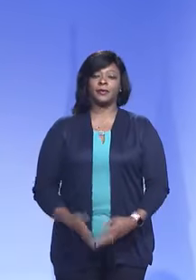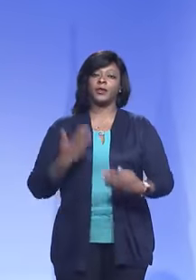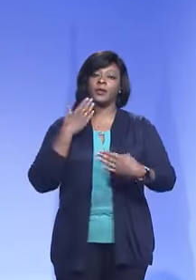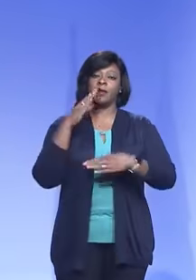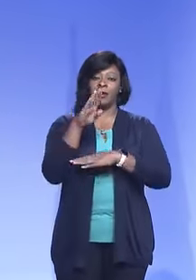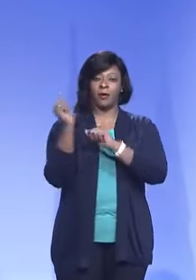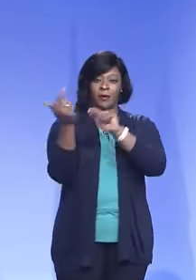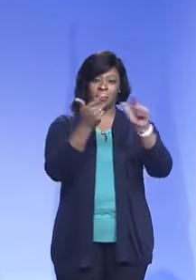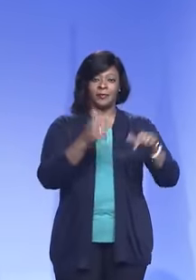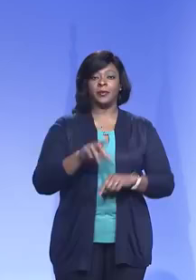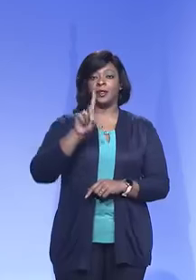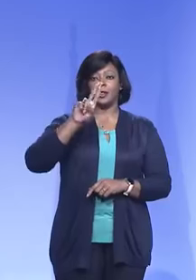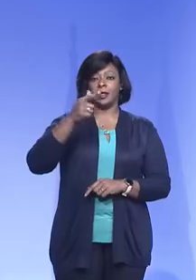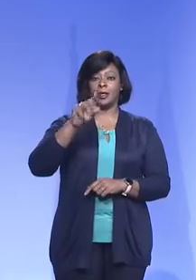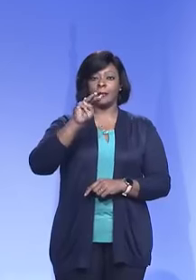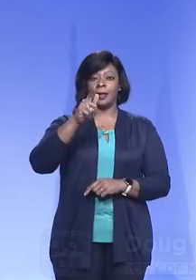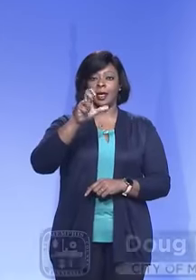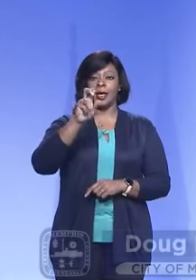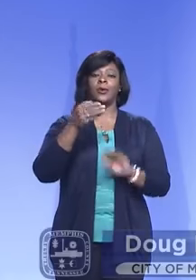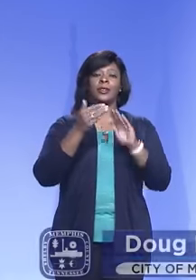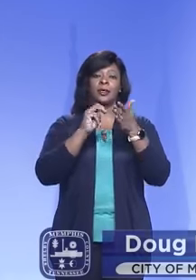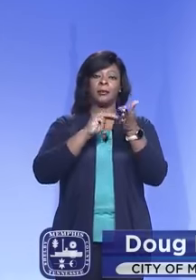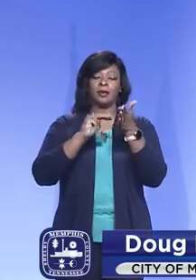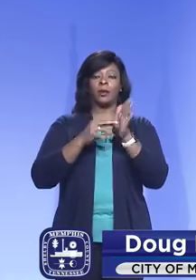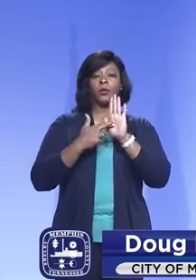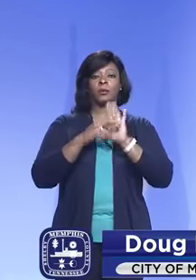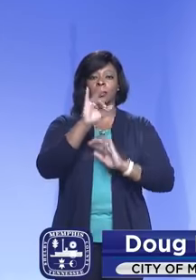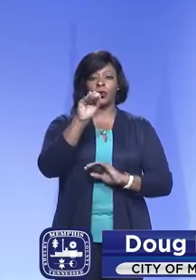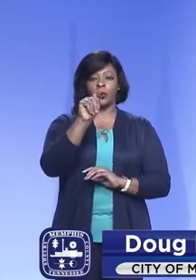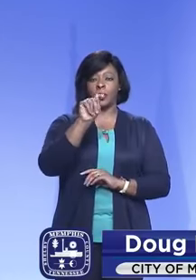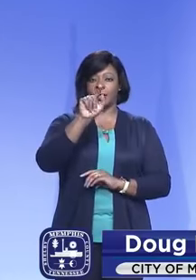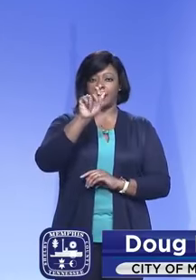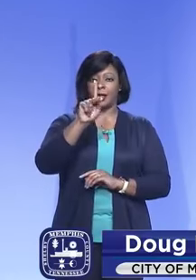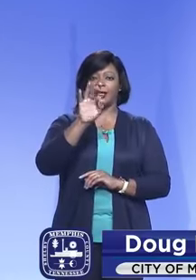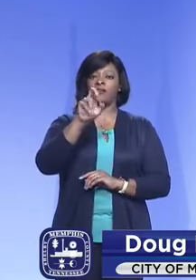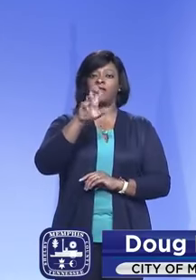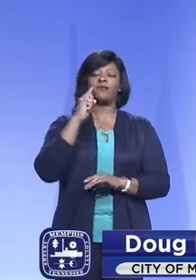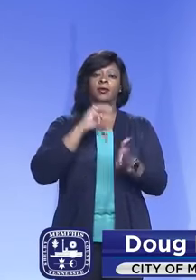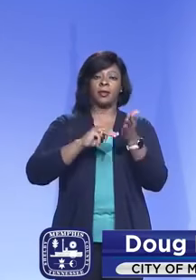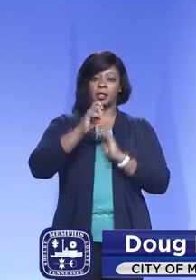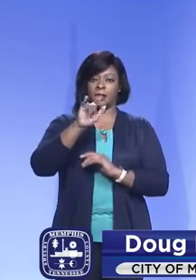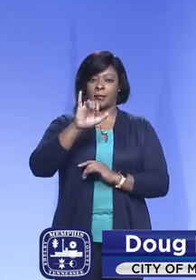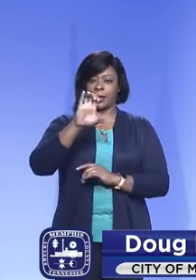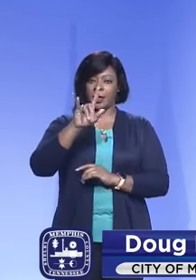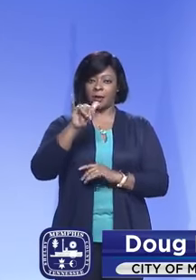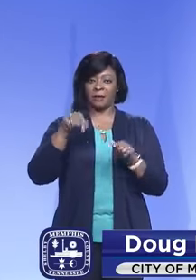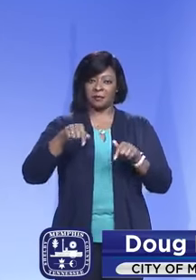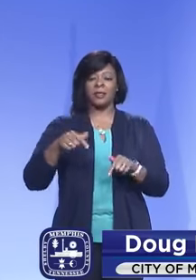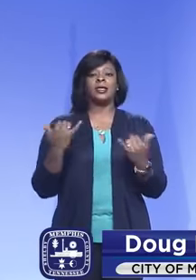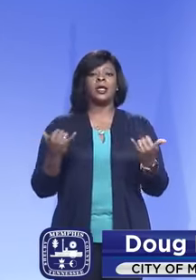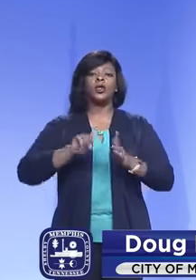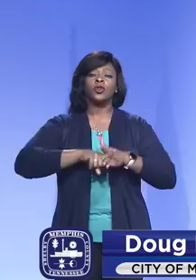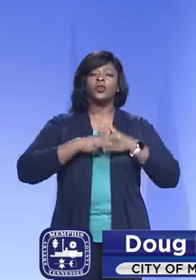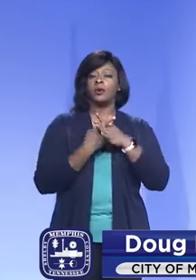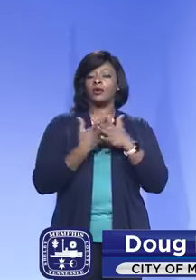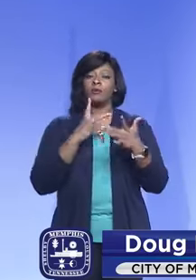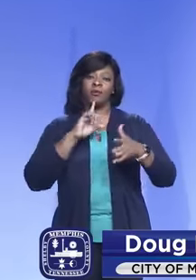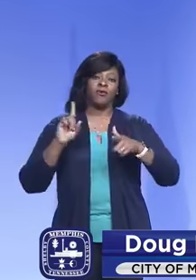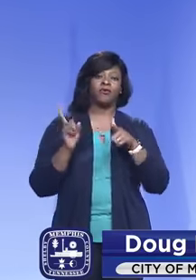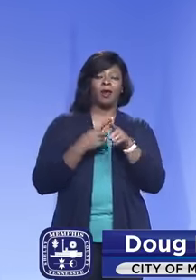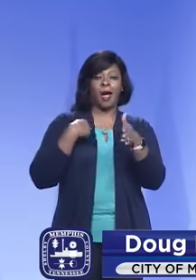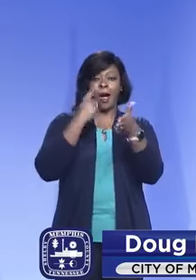Good afternoon, everyone. I'm Doug McGowen with the City of Memphis, representing the Joint Task Force for Memphis and Shelby County. And today we're starting what will be the first